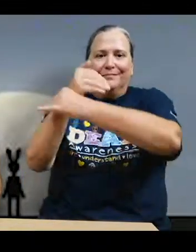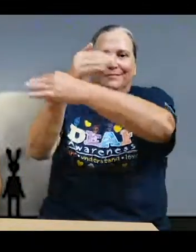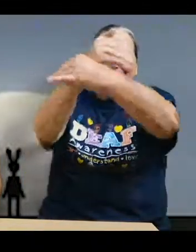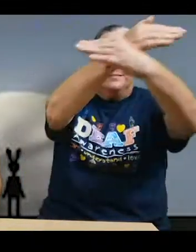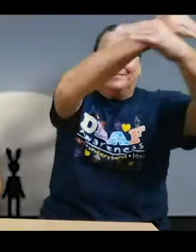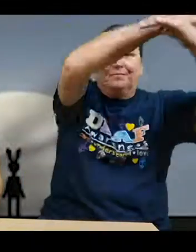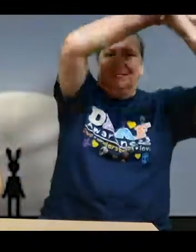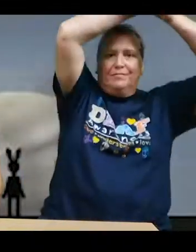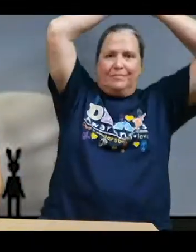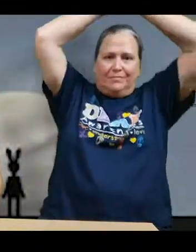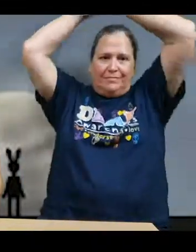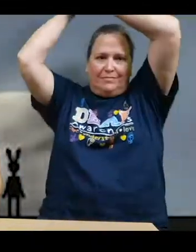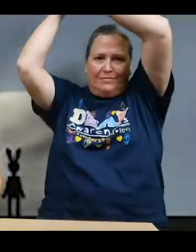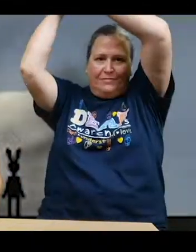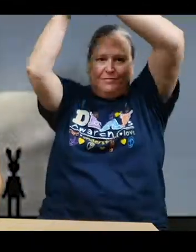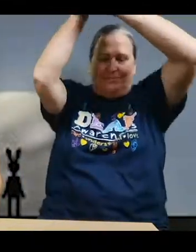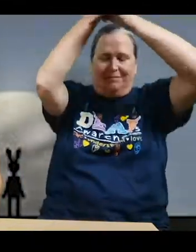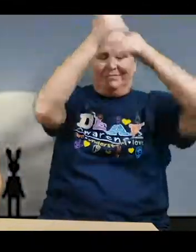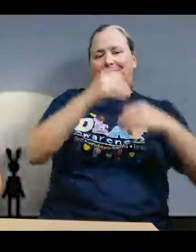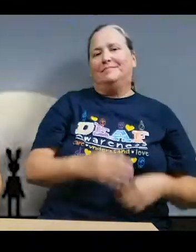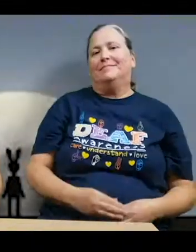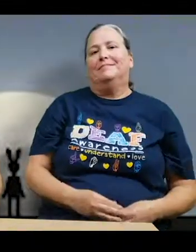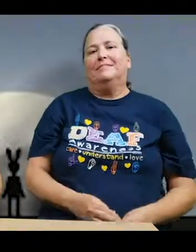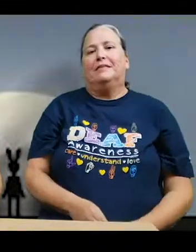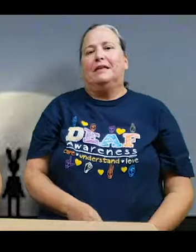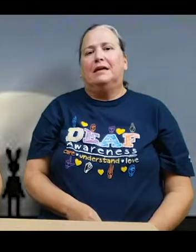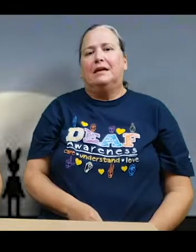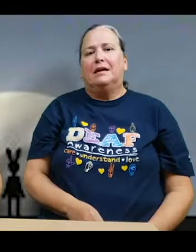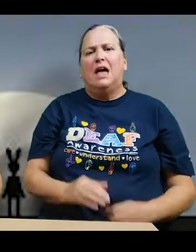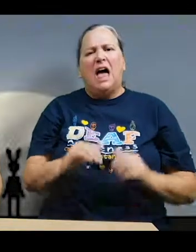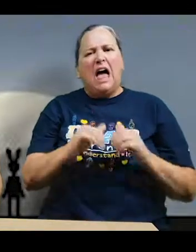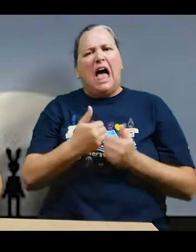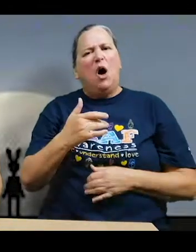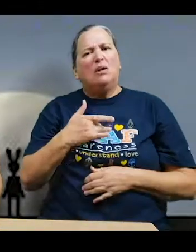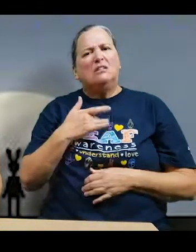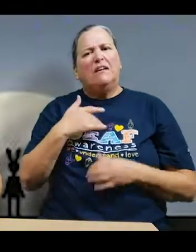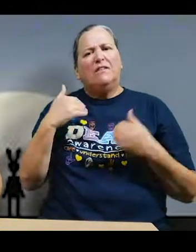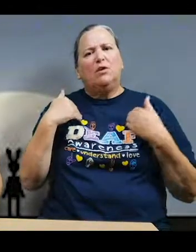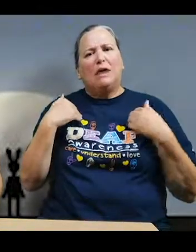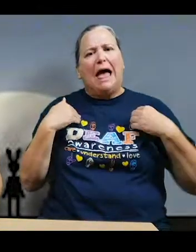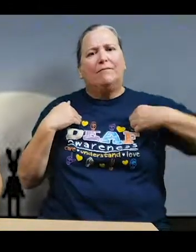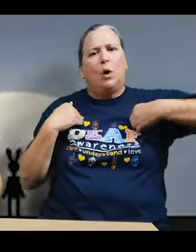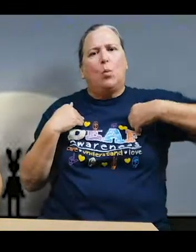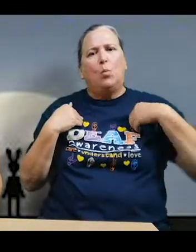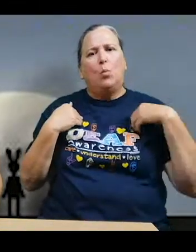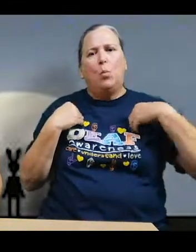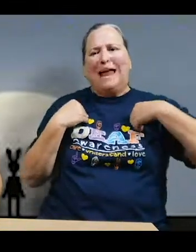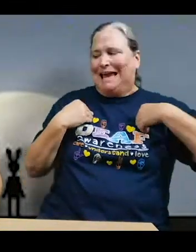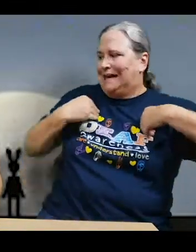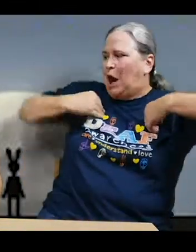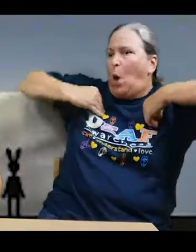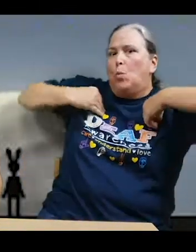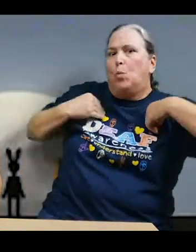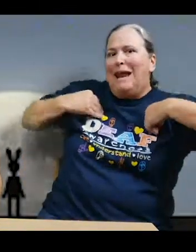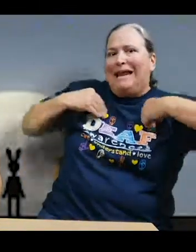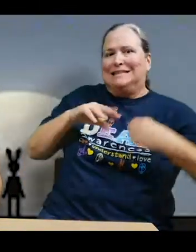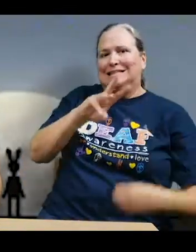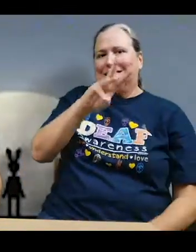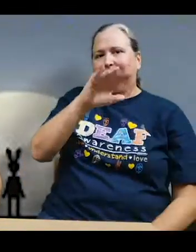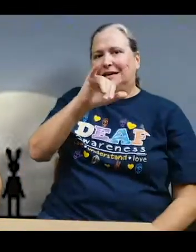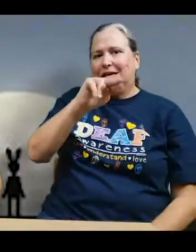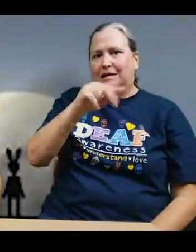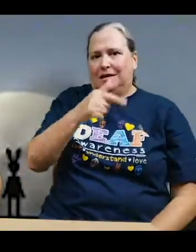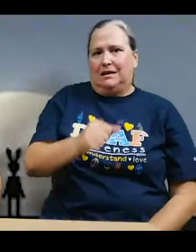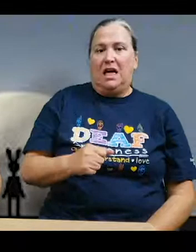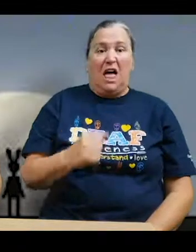him. What was it like to have wings? Edward wondered. If he had had wings when he was